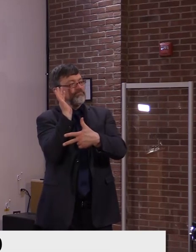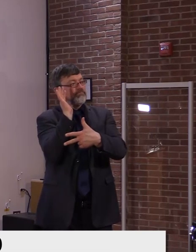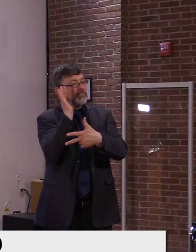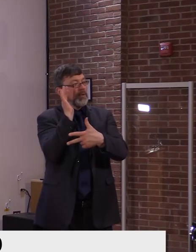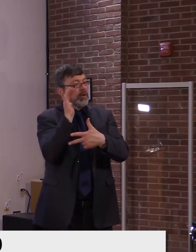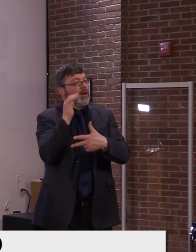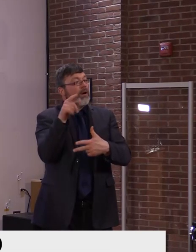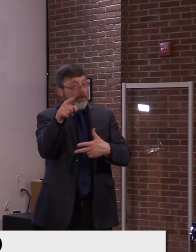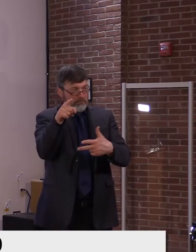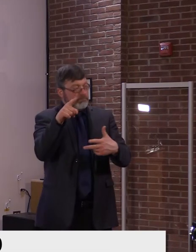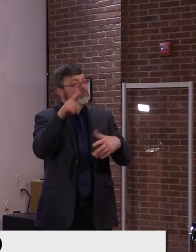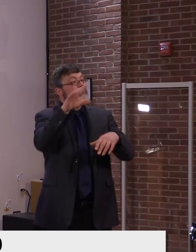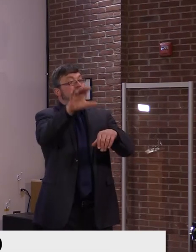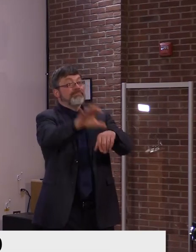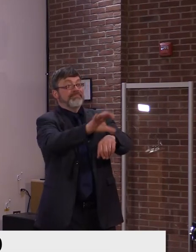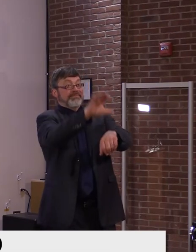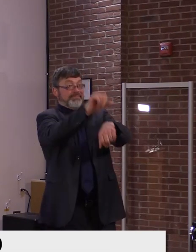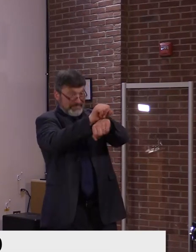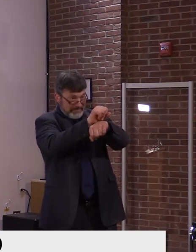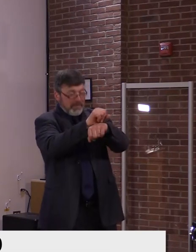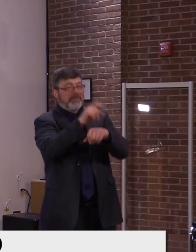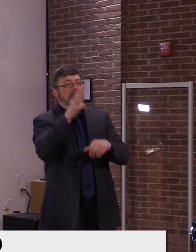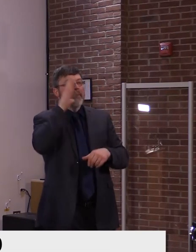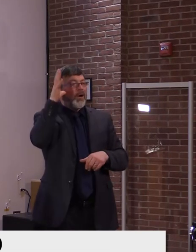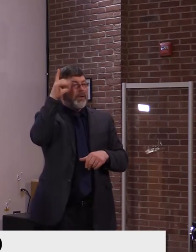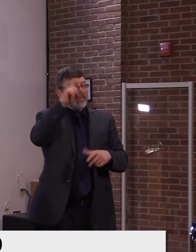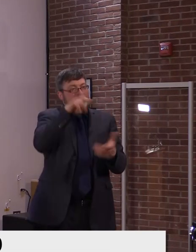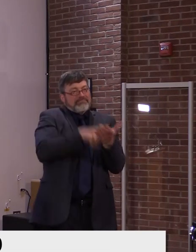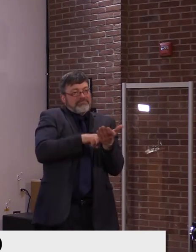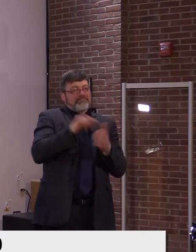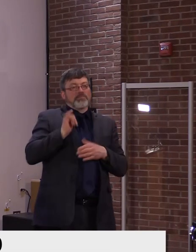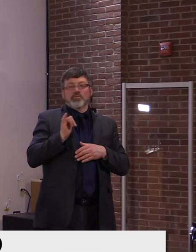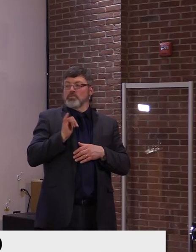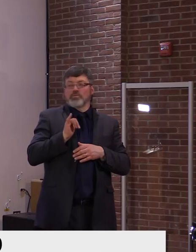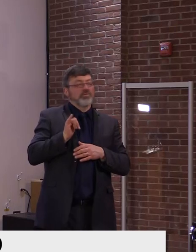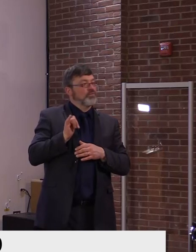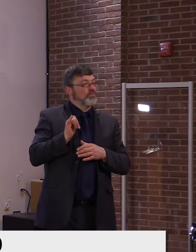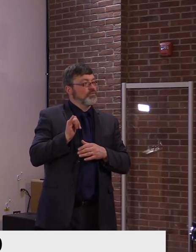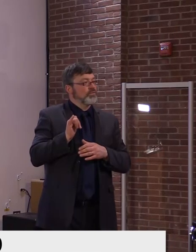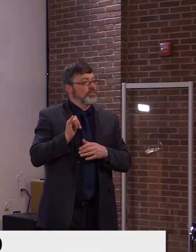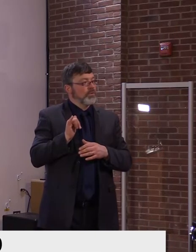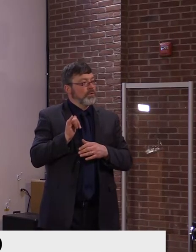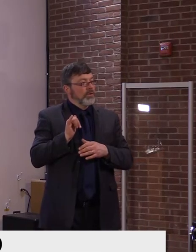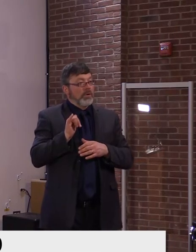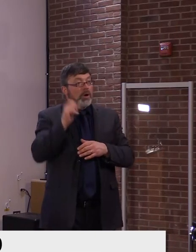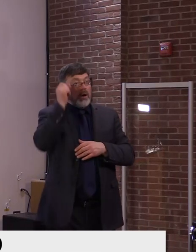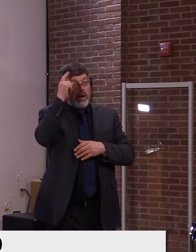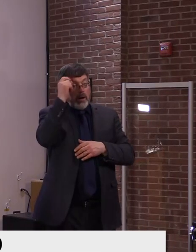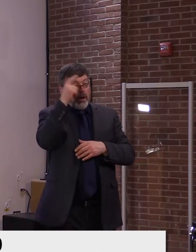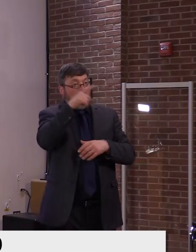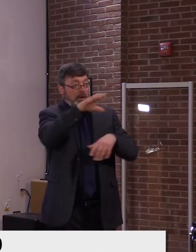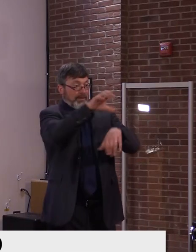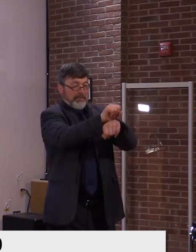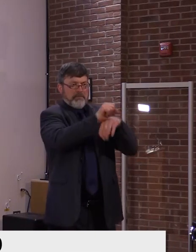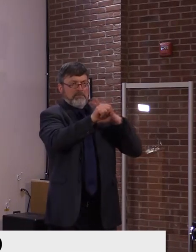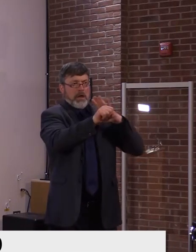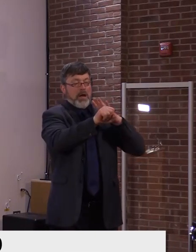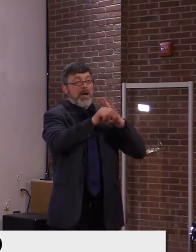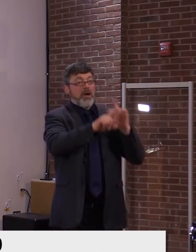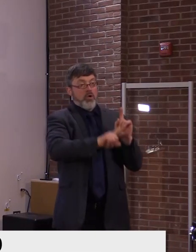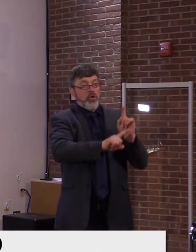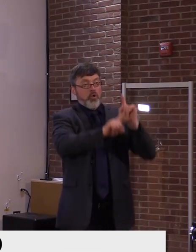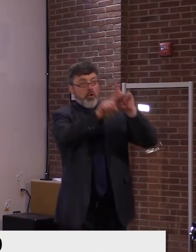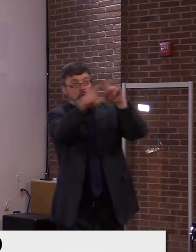guardian consent in order to do that on site. So there'll be a box there that a guardian has to